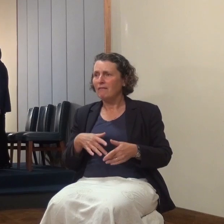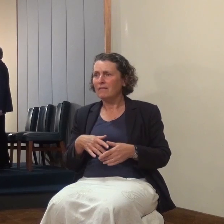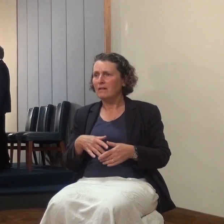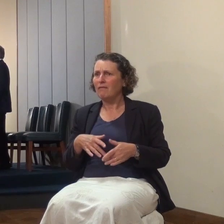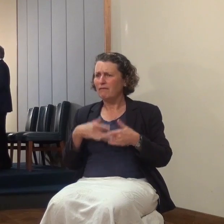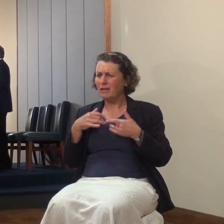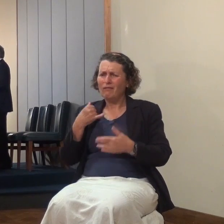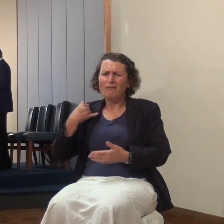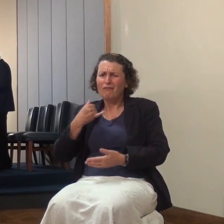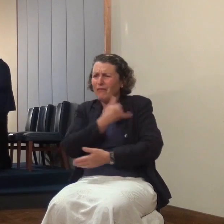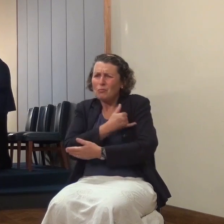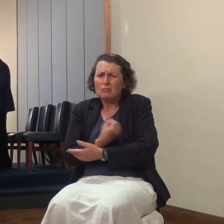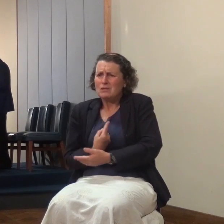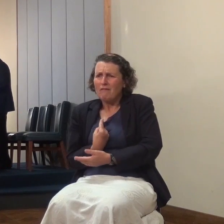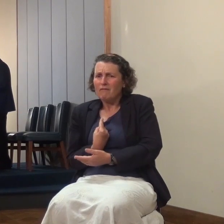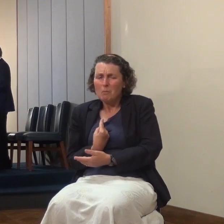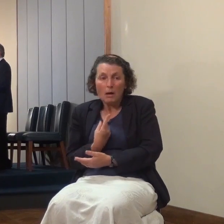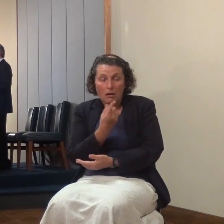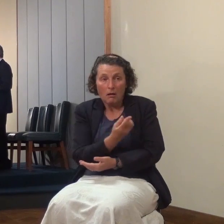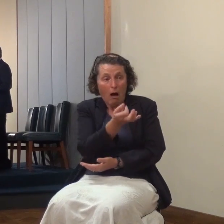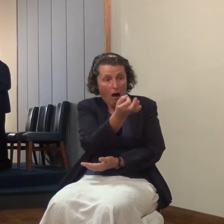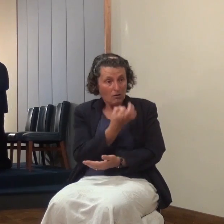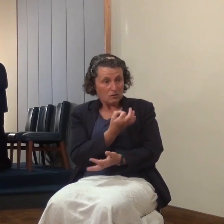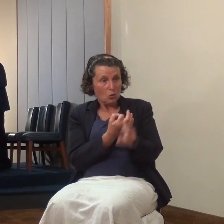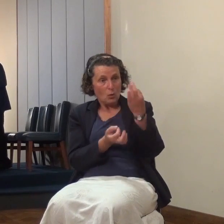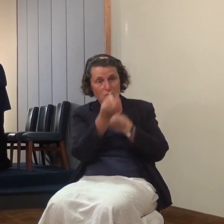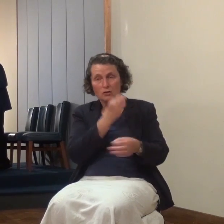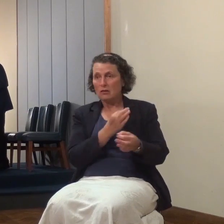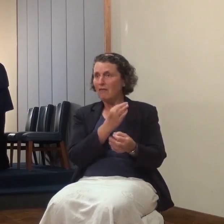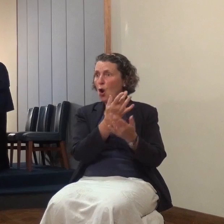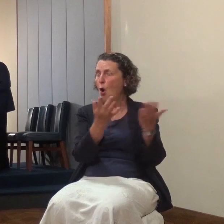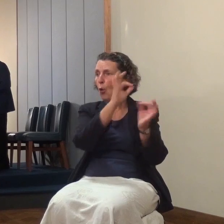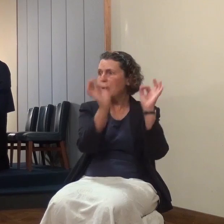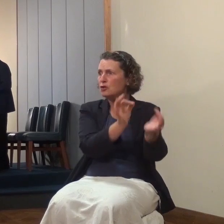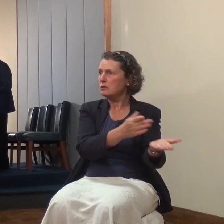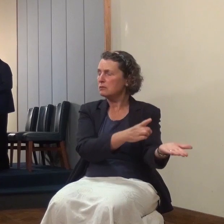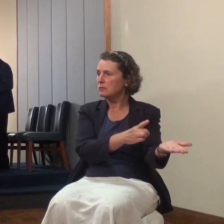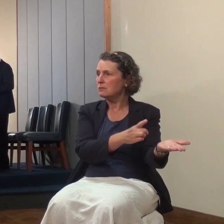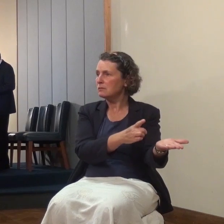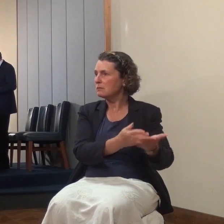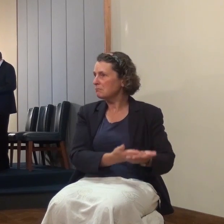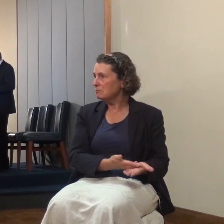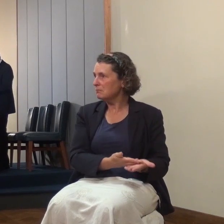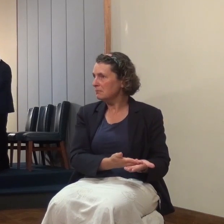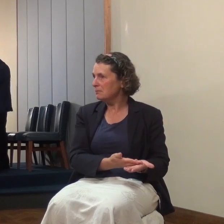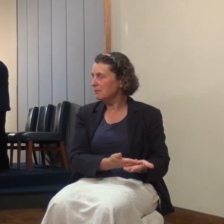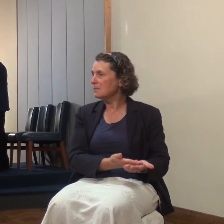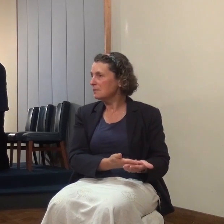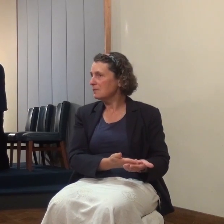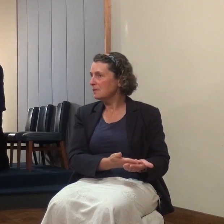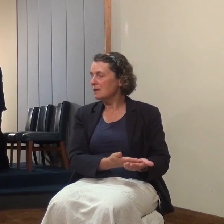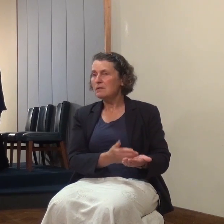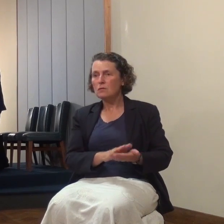us questions. Who are we? What do we do? What are our interests? And so we should seek to say something